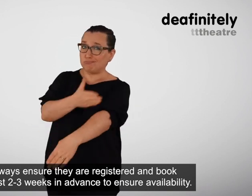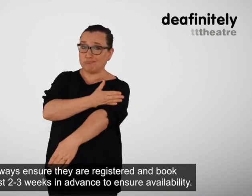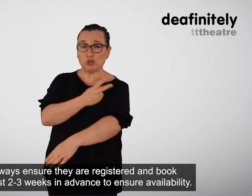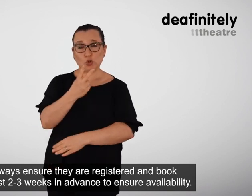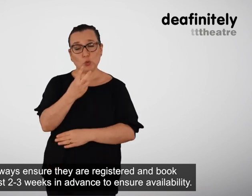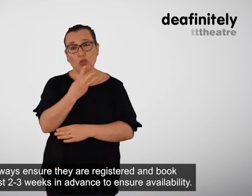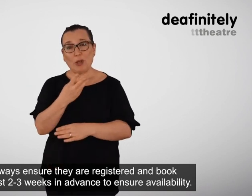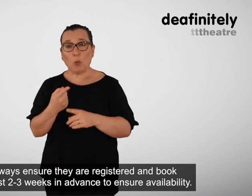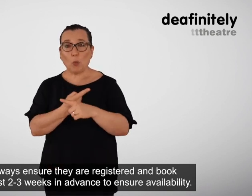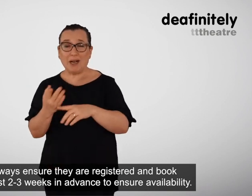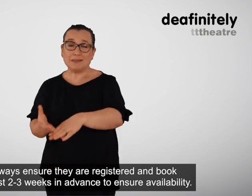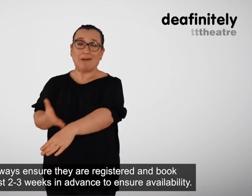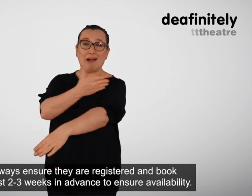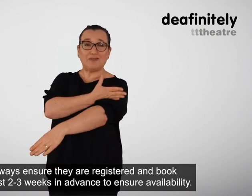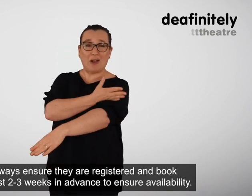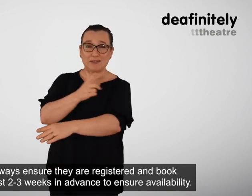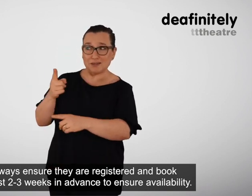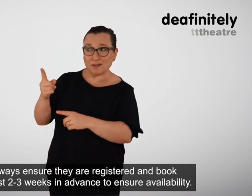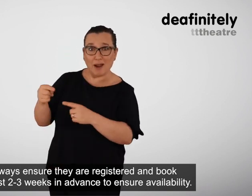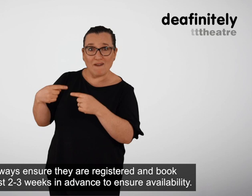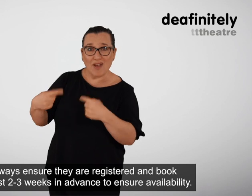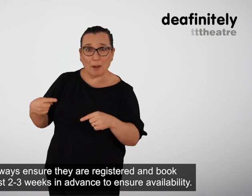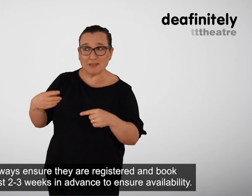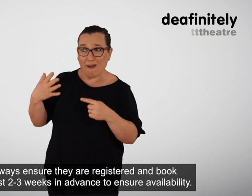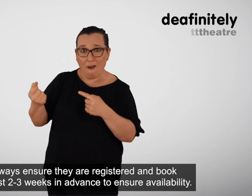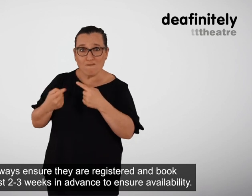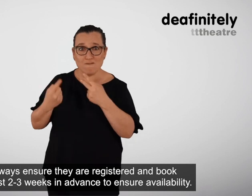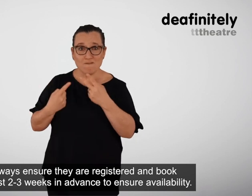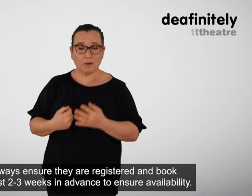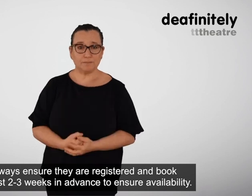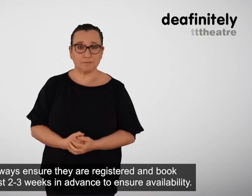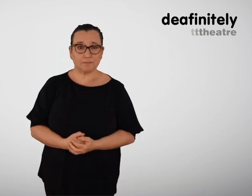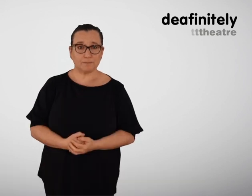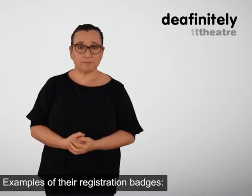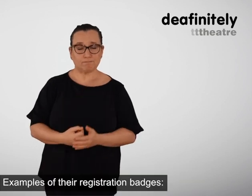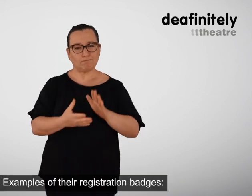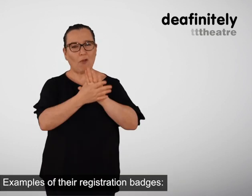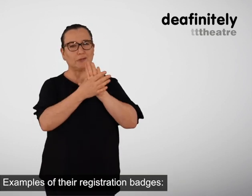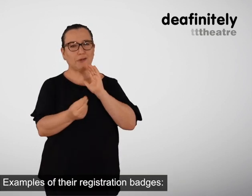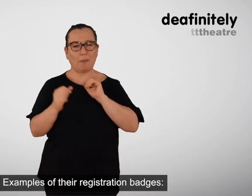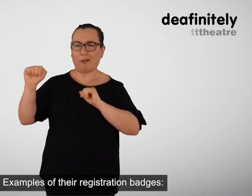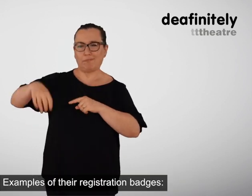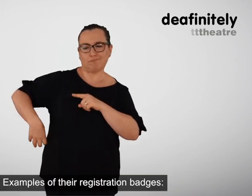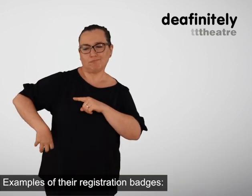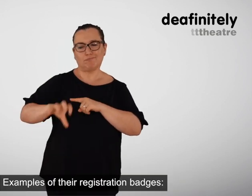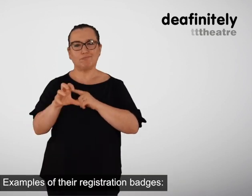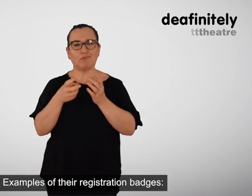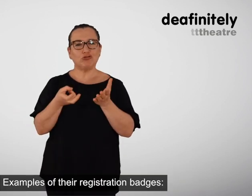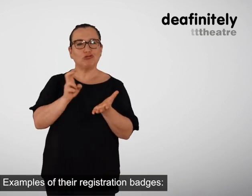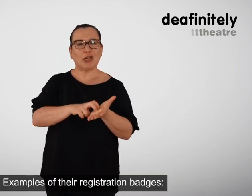advance to ensure availability. Examples of their registration badges are as